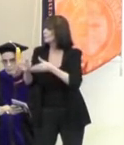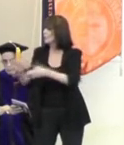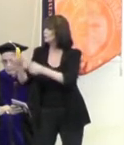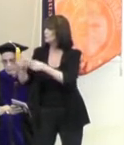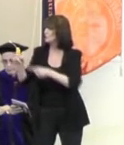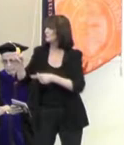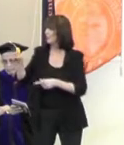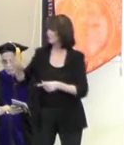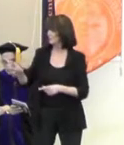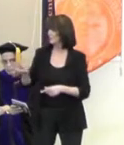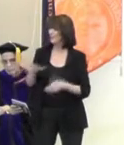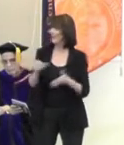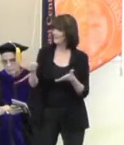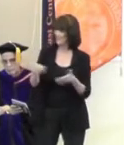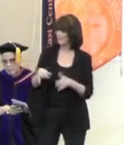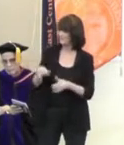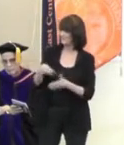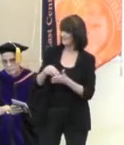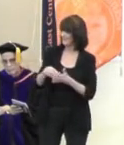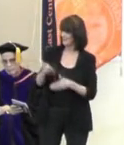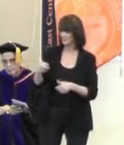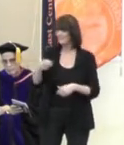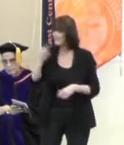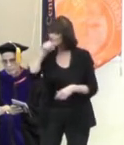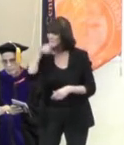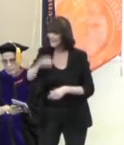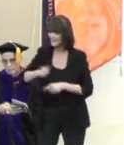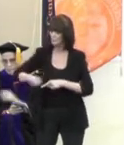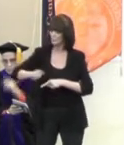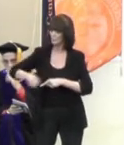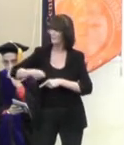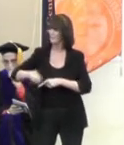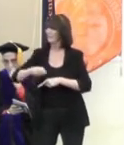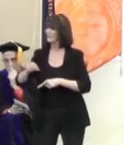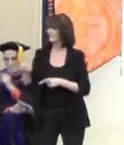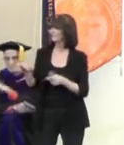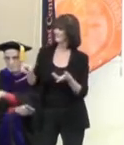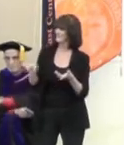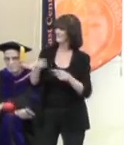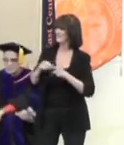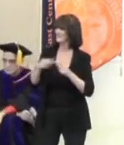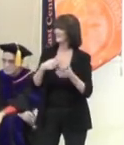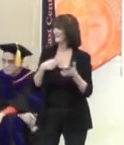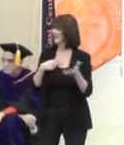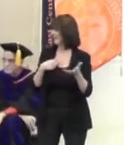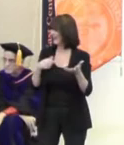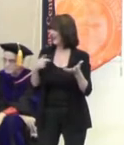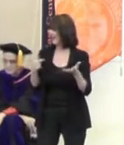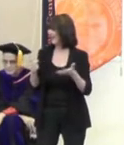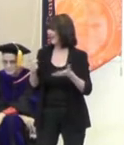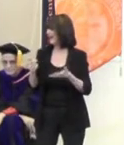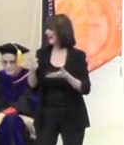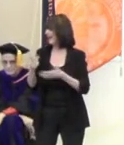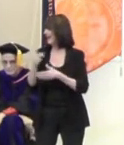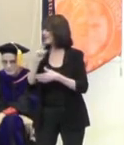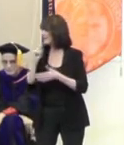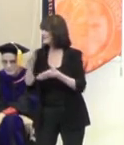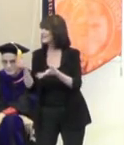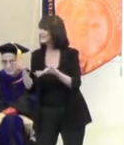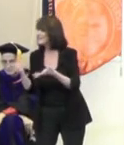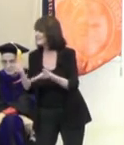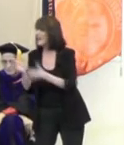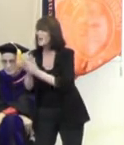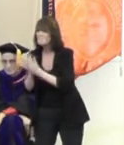And they were standing at the well, they were spitting and whittling. But I mean, I motivated those eighth grade, both of them.